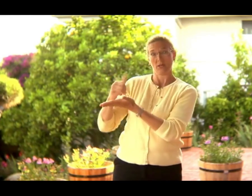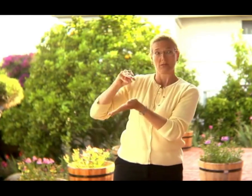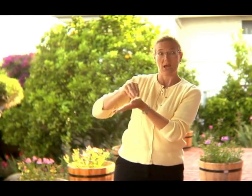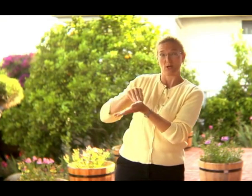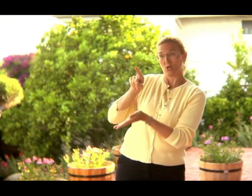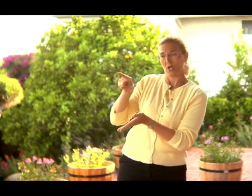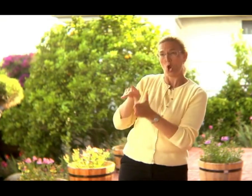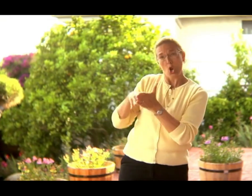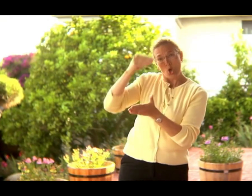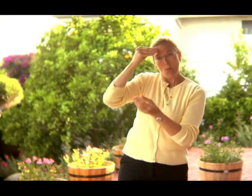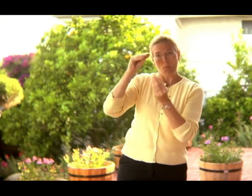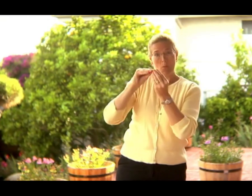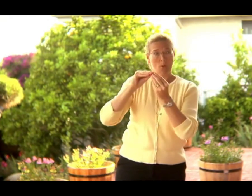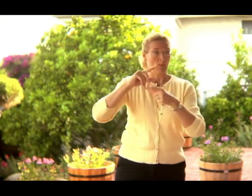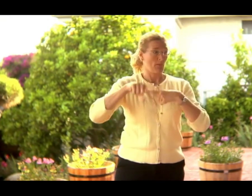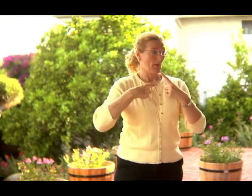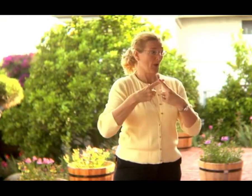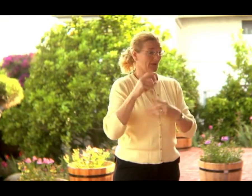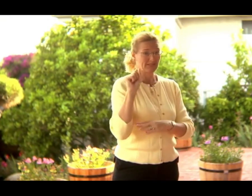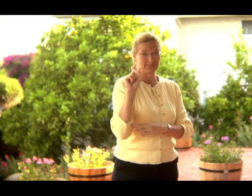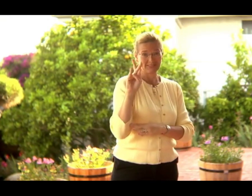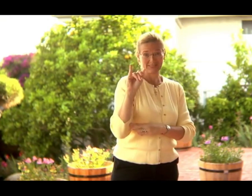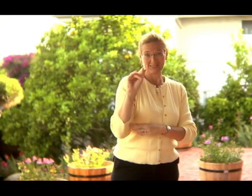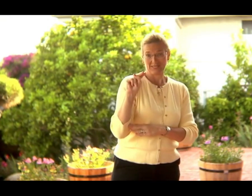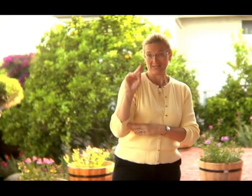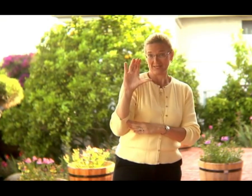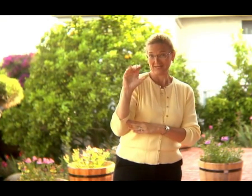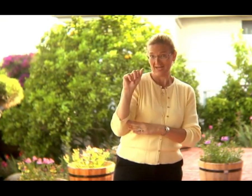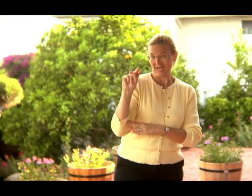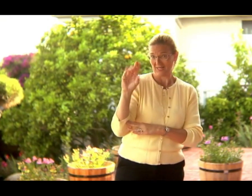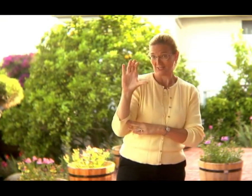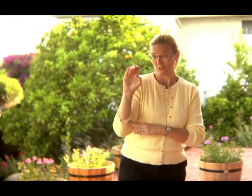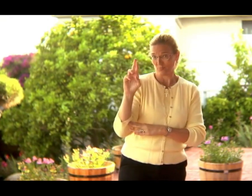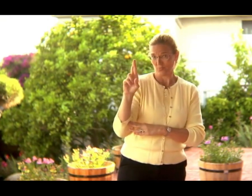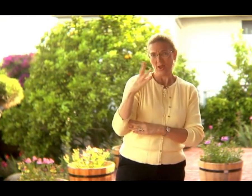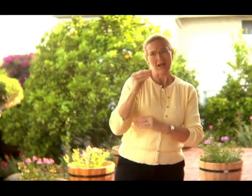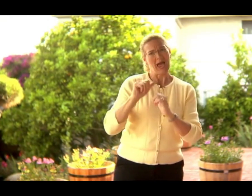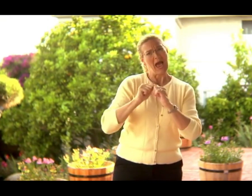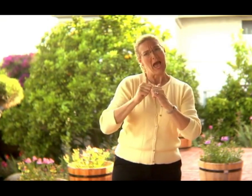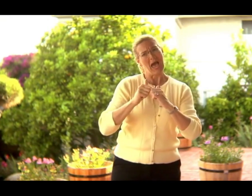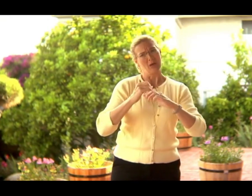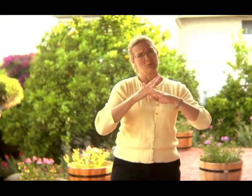This can help doctors learn more about skin cancer and how to prevent it or treat it.